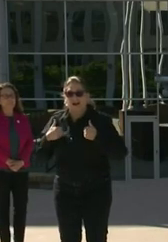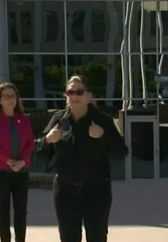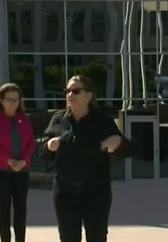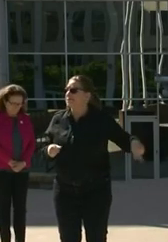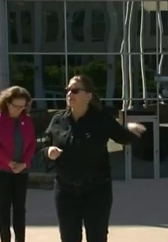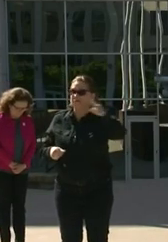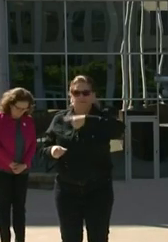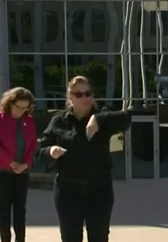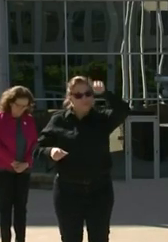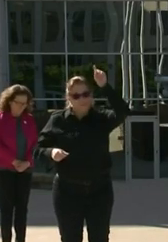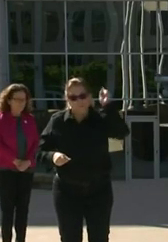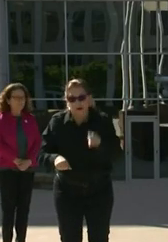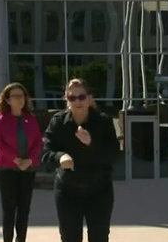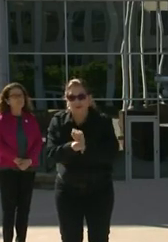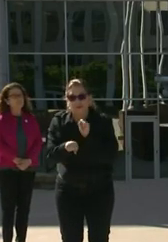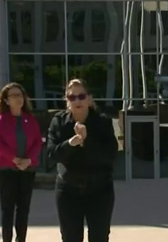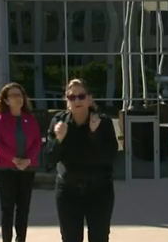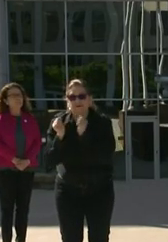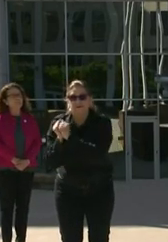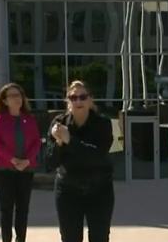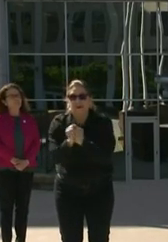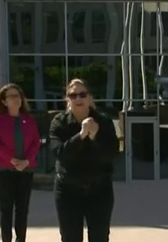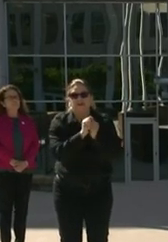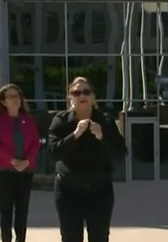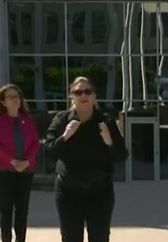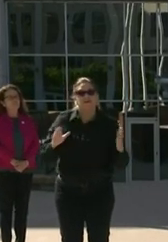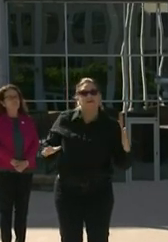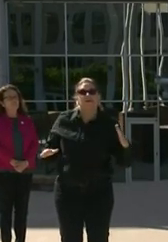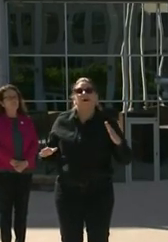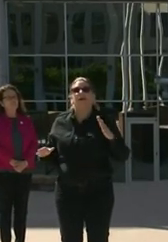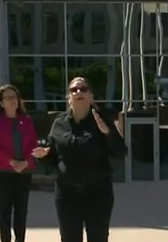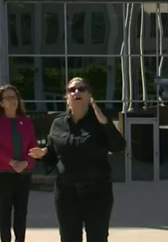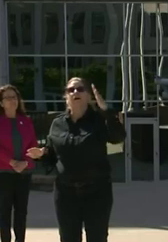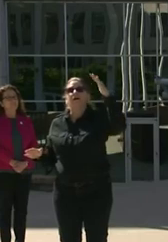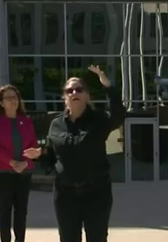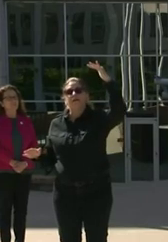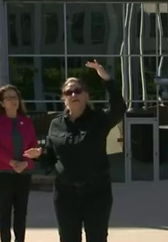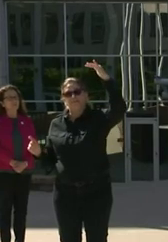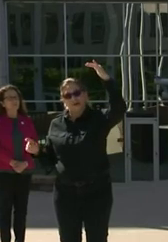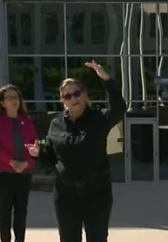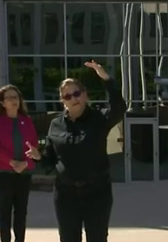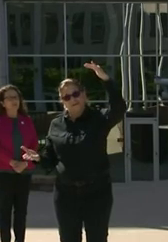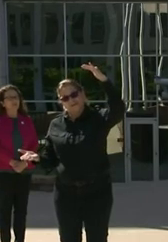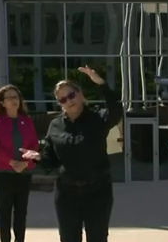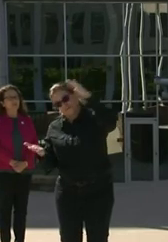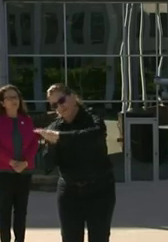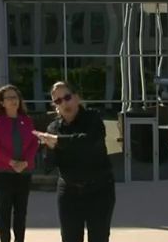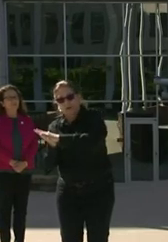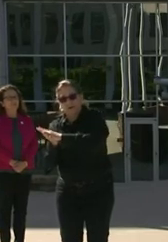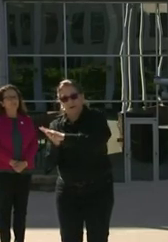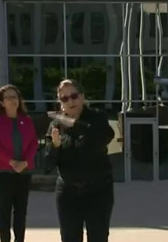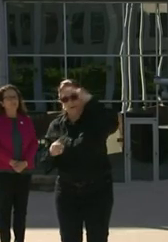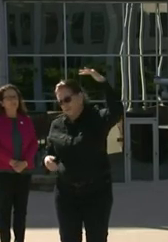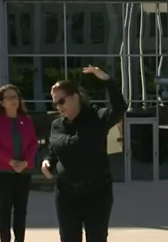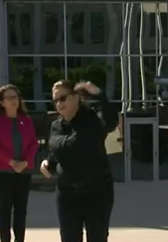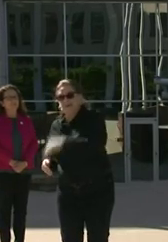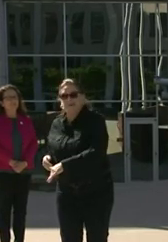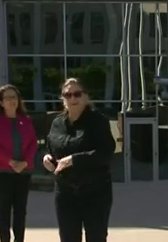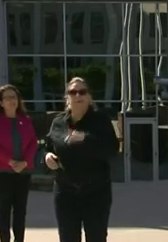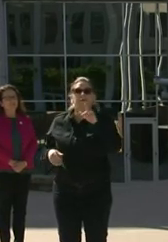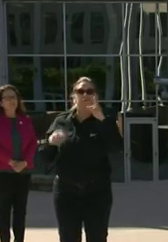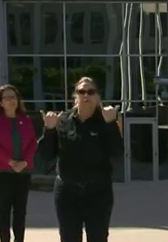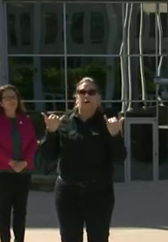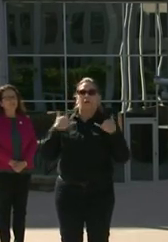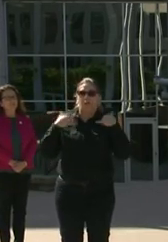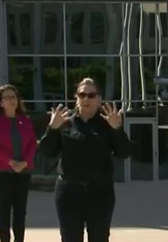want to emphasize a very important point that we need our residents to understand. If you're not feeling well, if you have symptoms